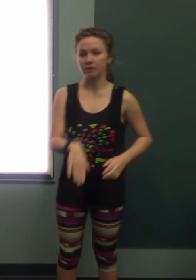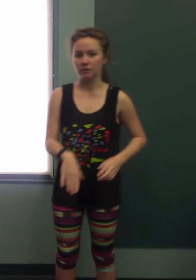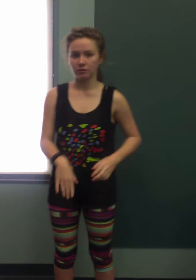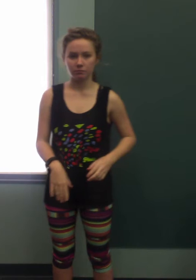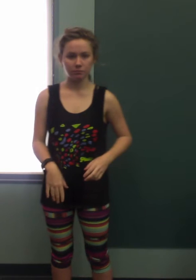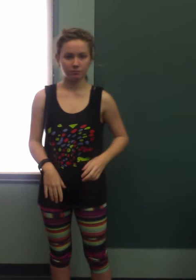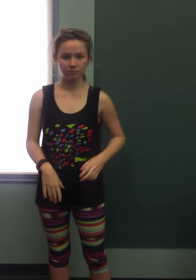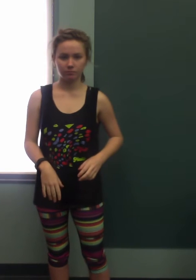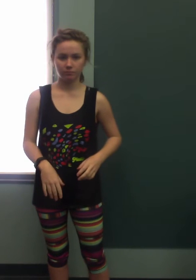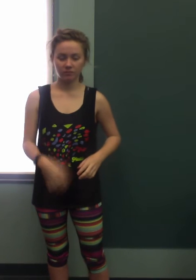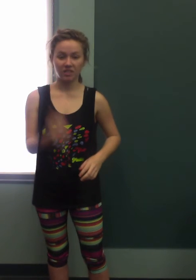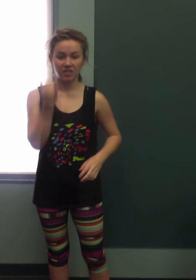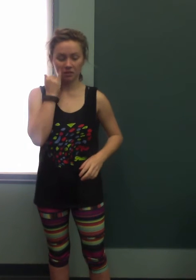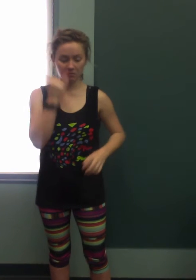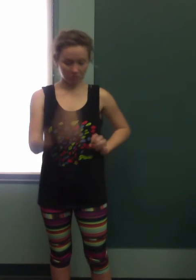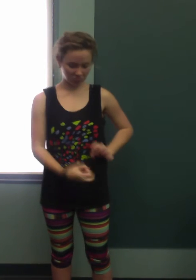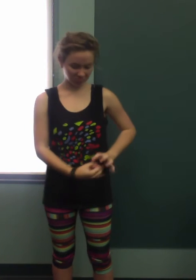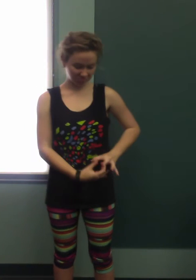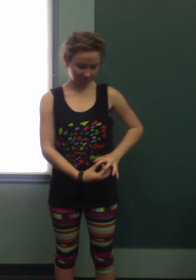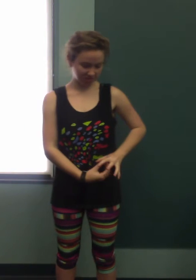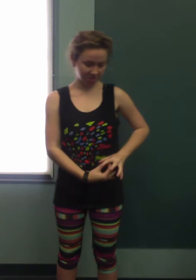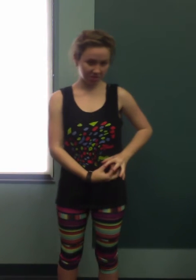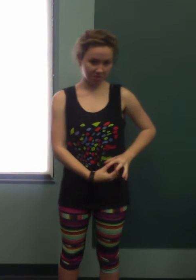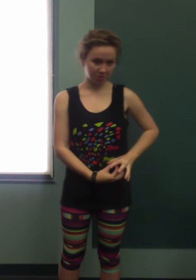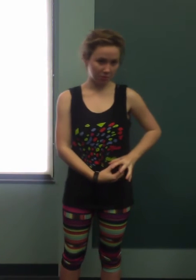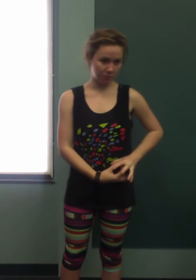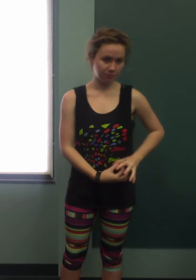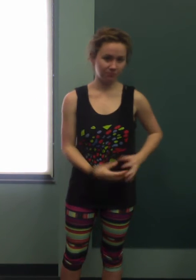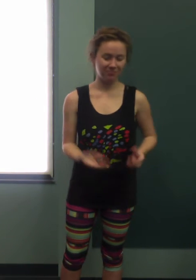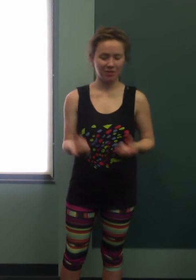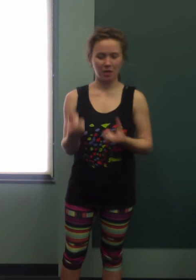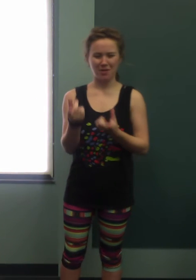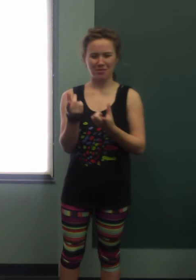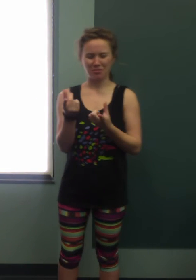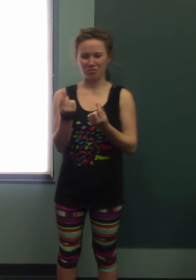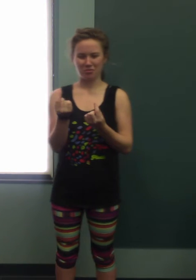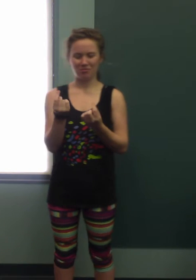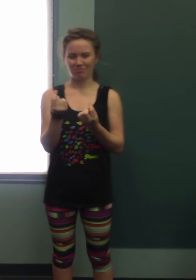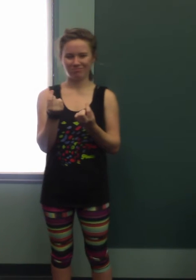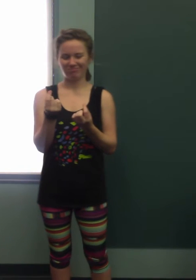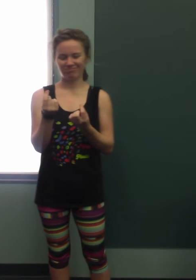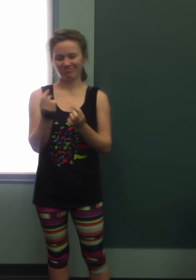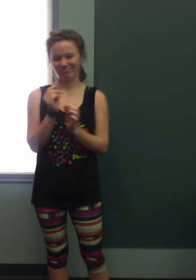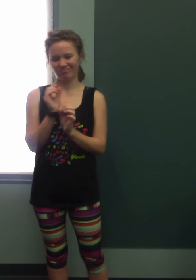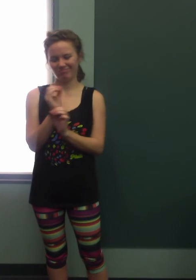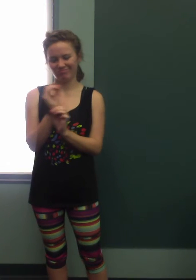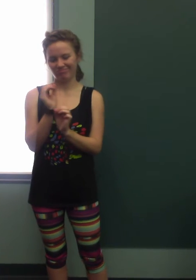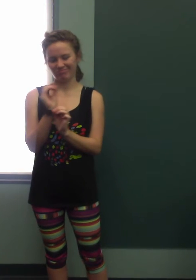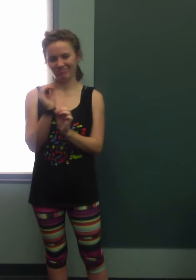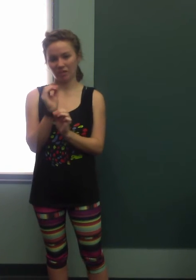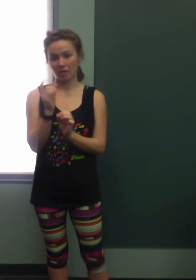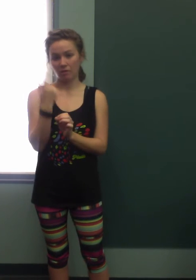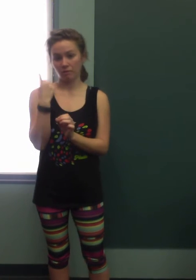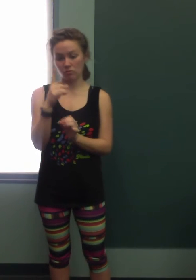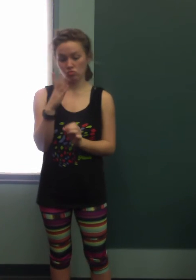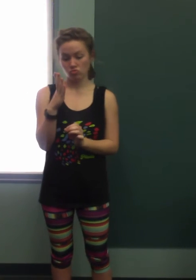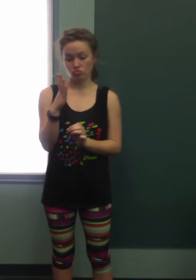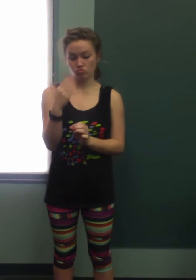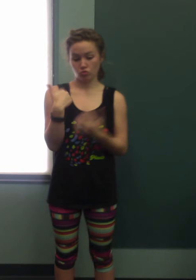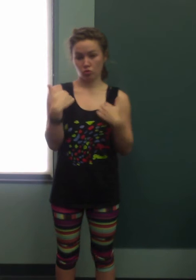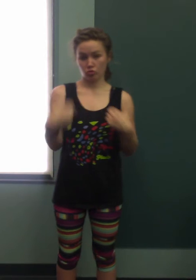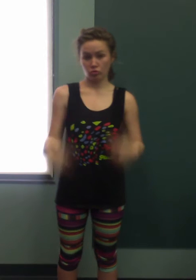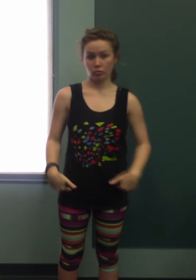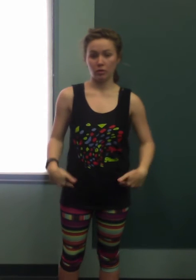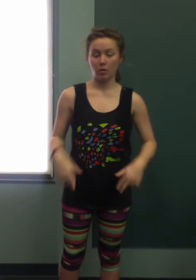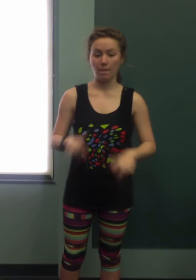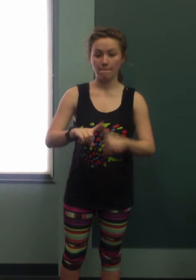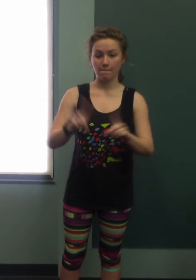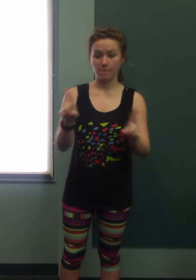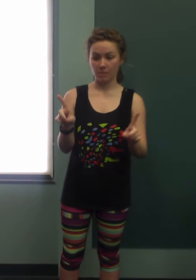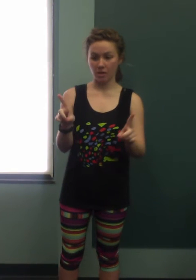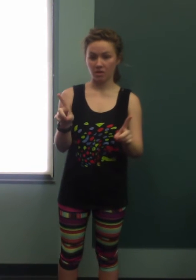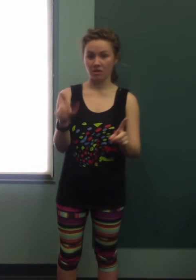do anything, but if we look at certain animals like a koala bear, for example, their appendix or their cecum is this